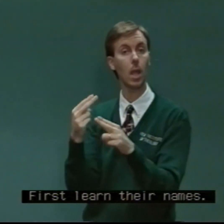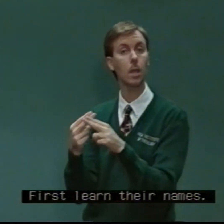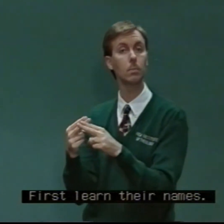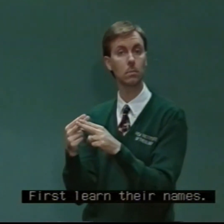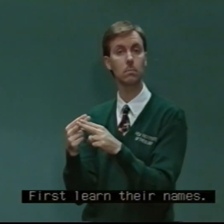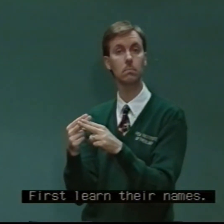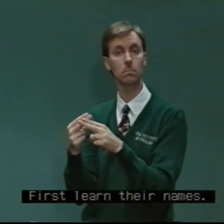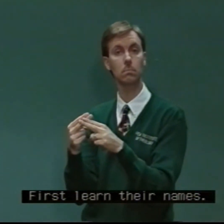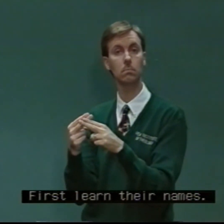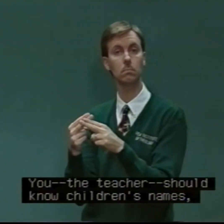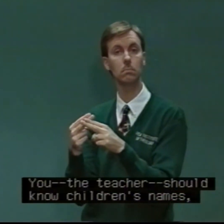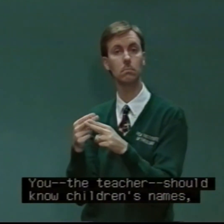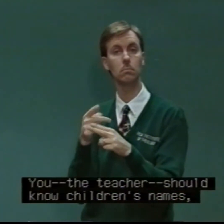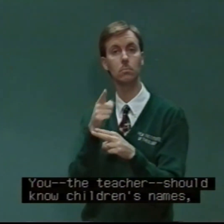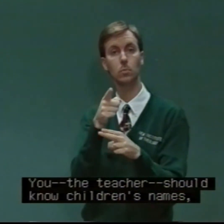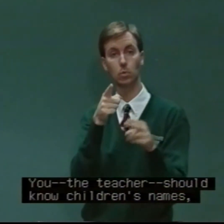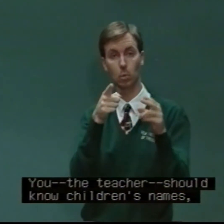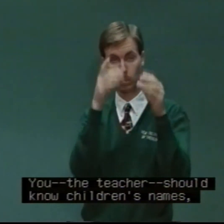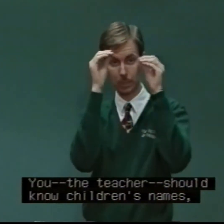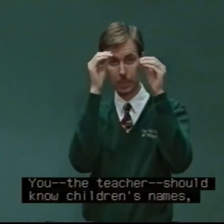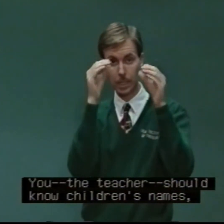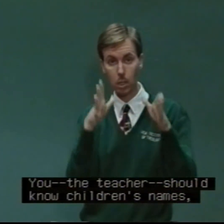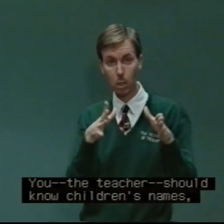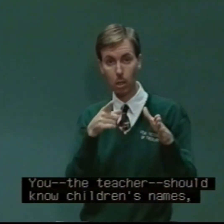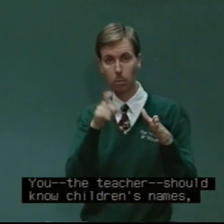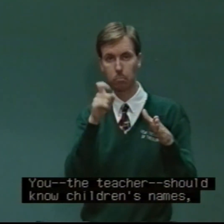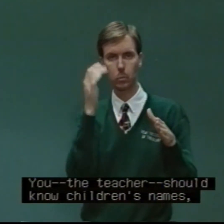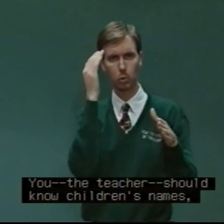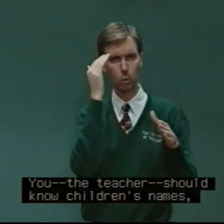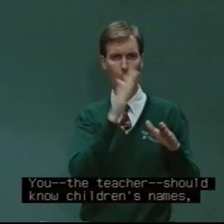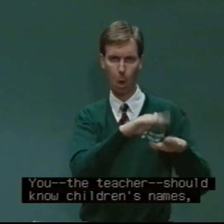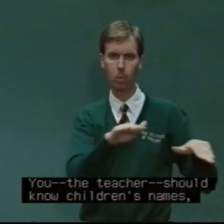First, learn their names. You, the teacher, should know the children's names.